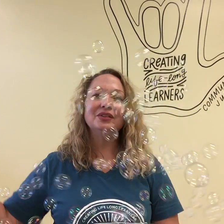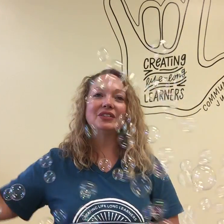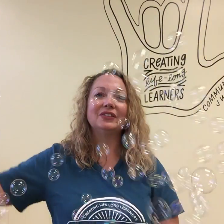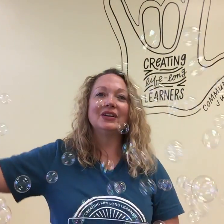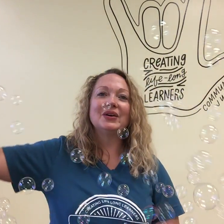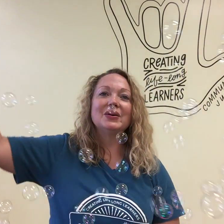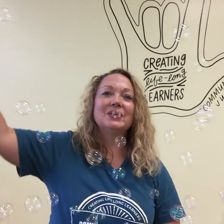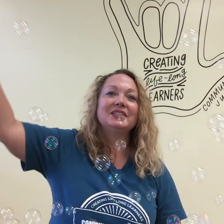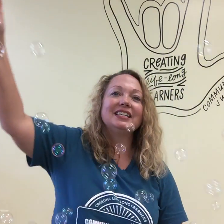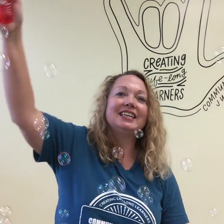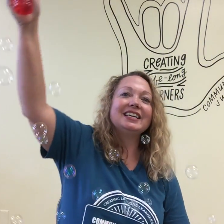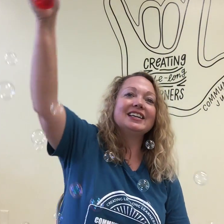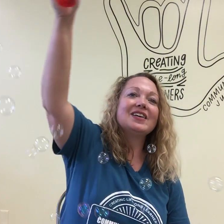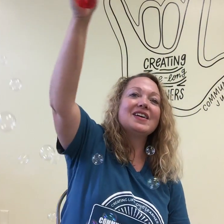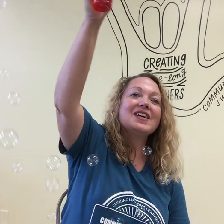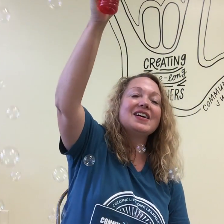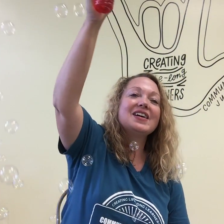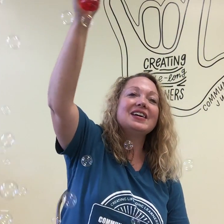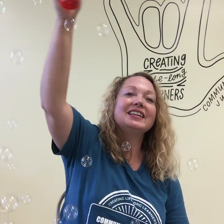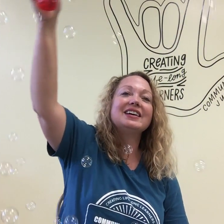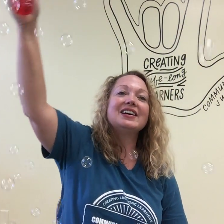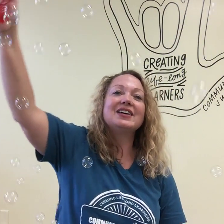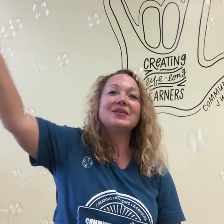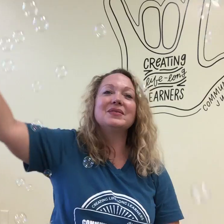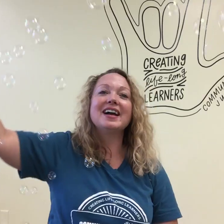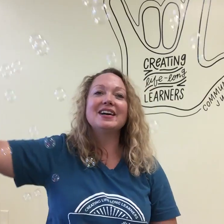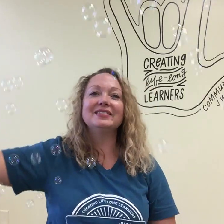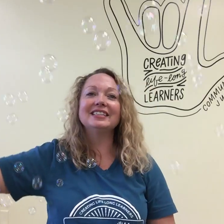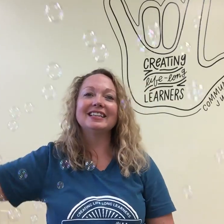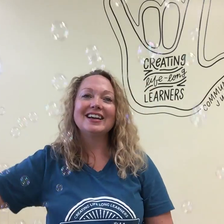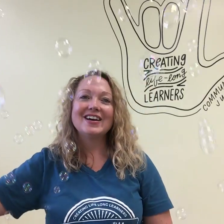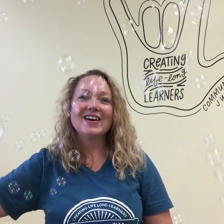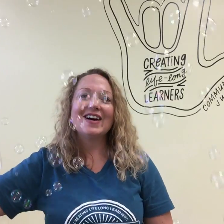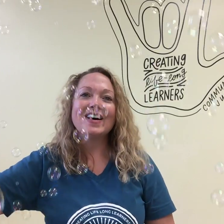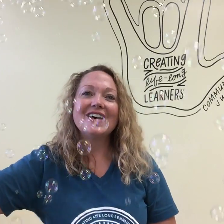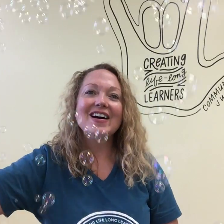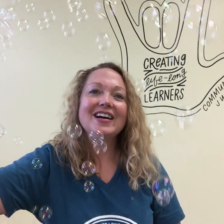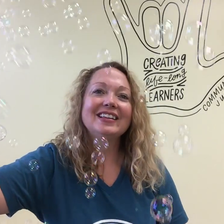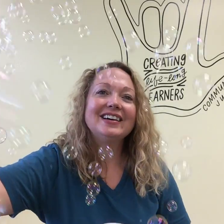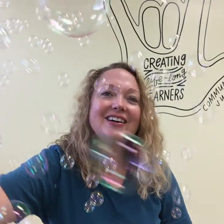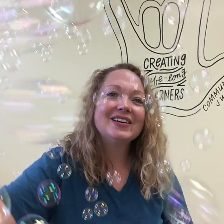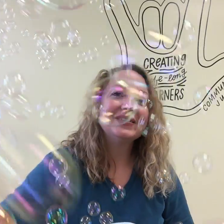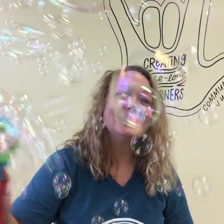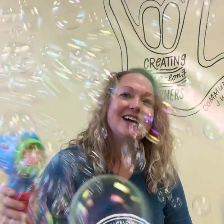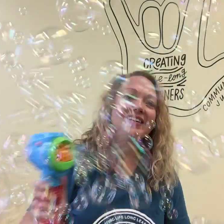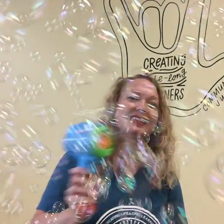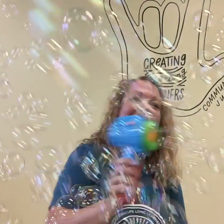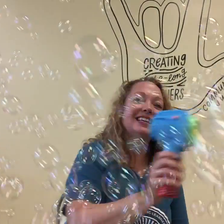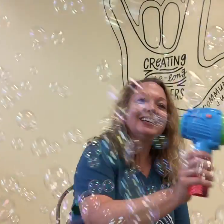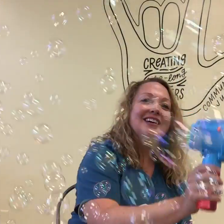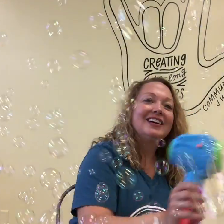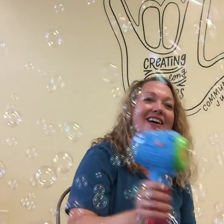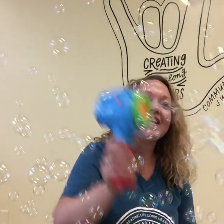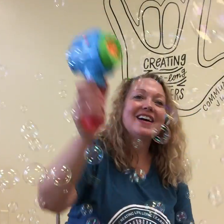Bubbles floating all around, all around,